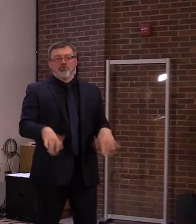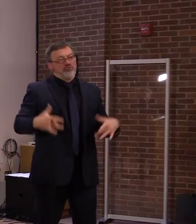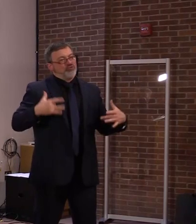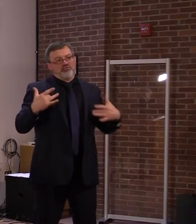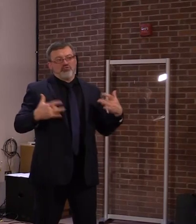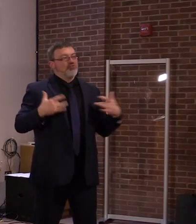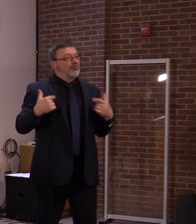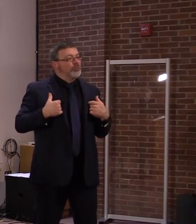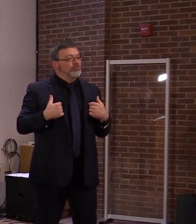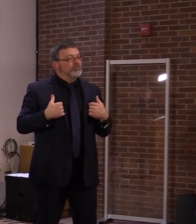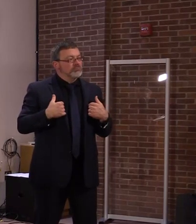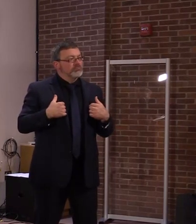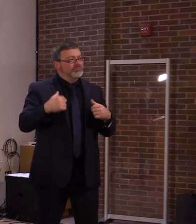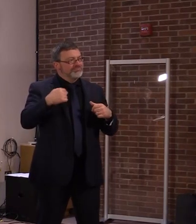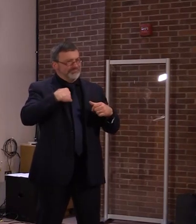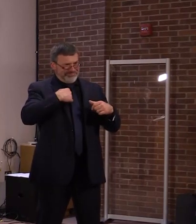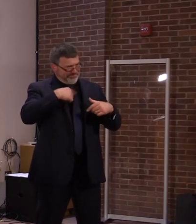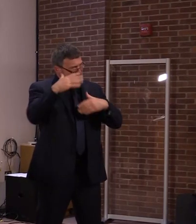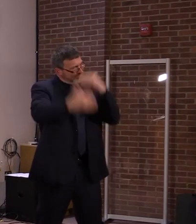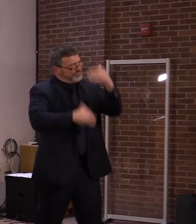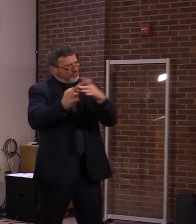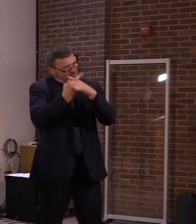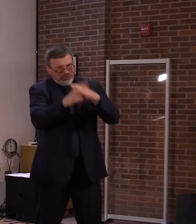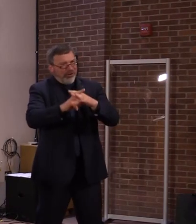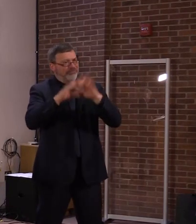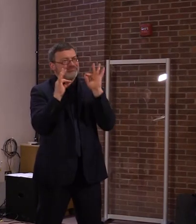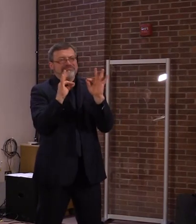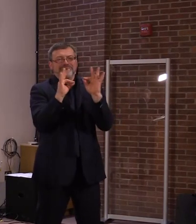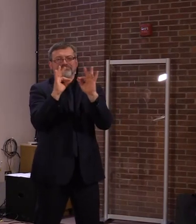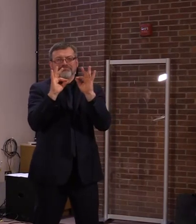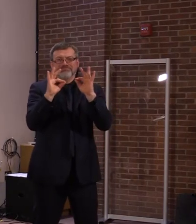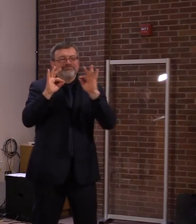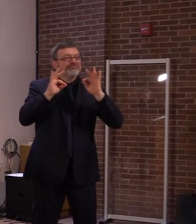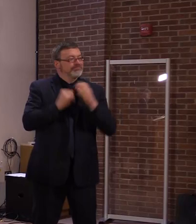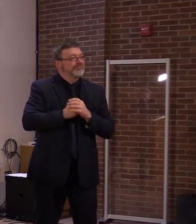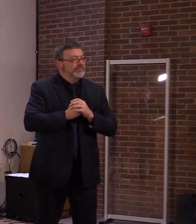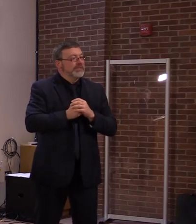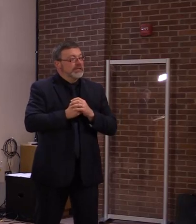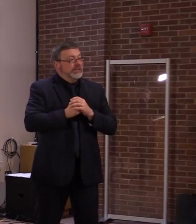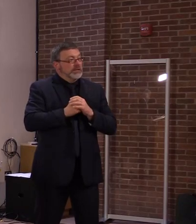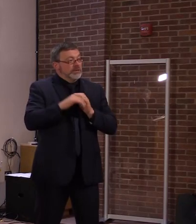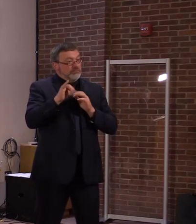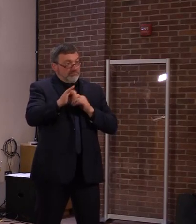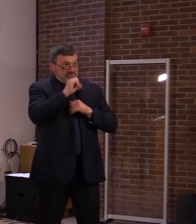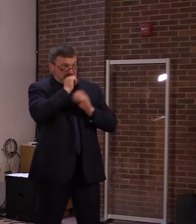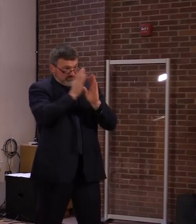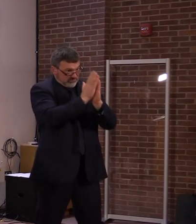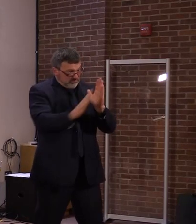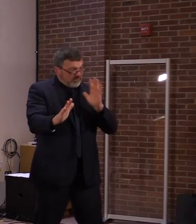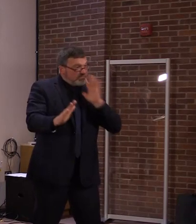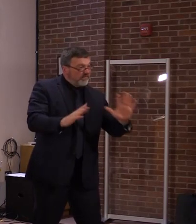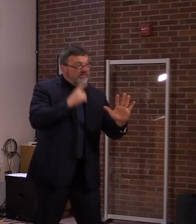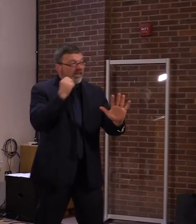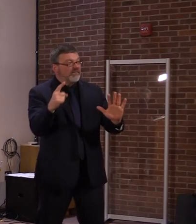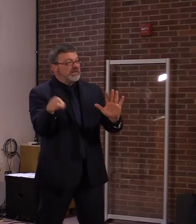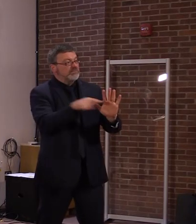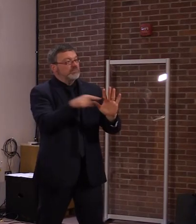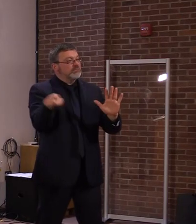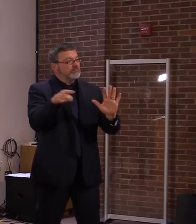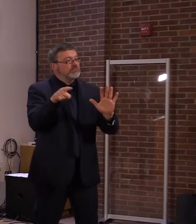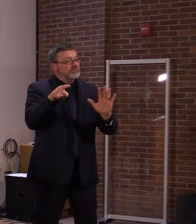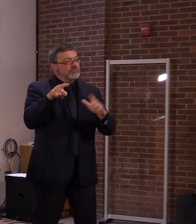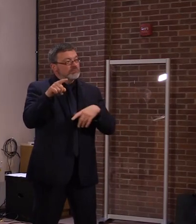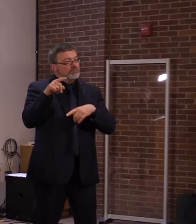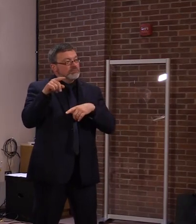doing very well in that age range. Specifically for this age range, we have 6 ongoing EMS